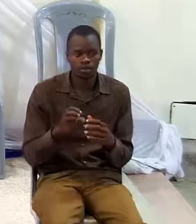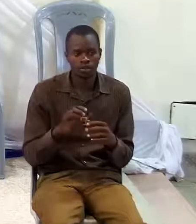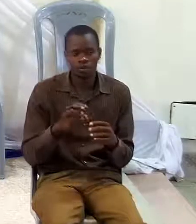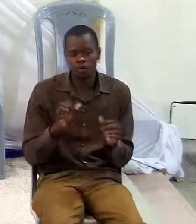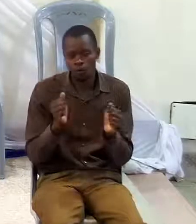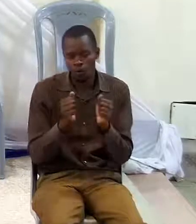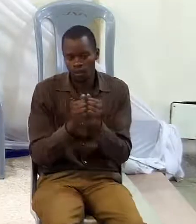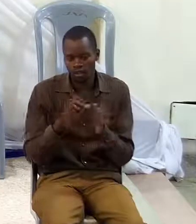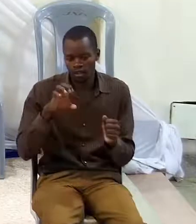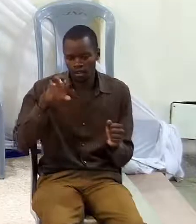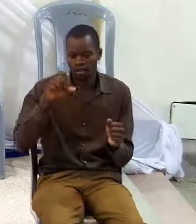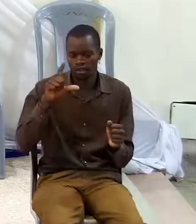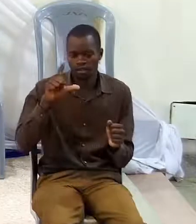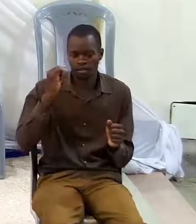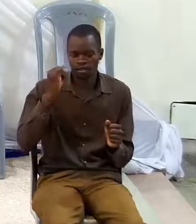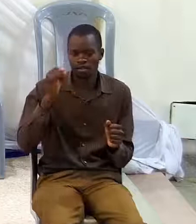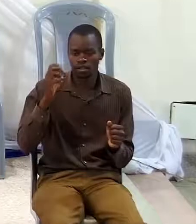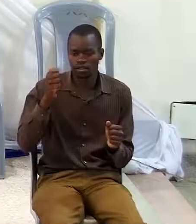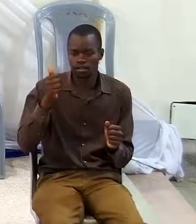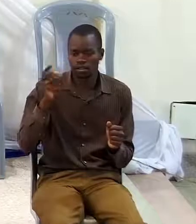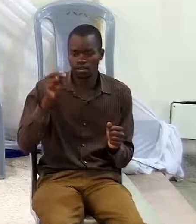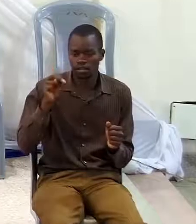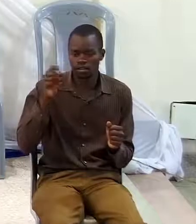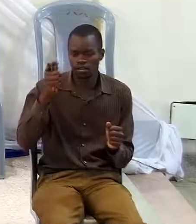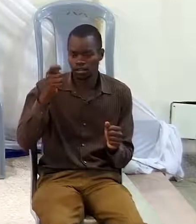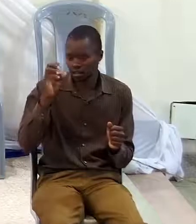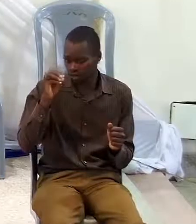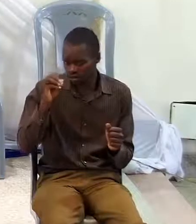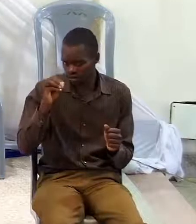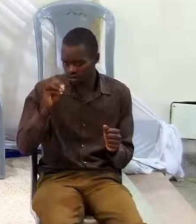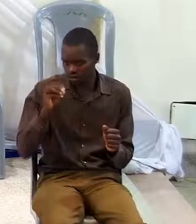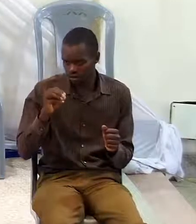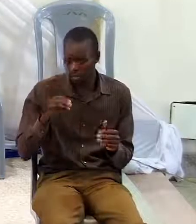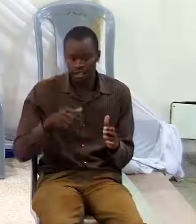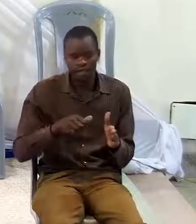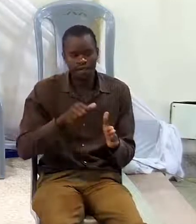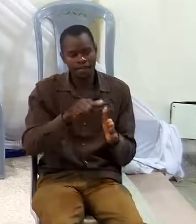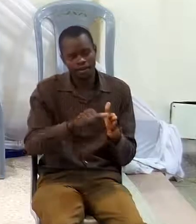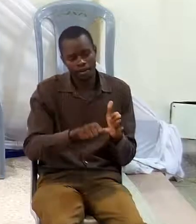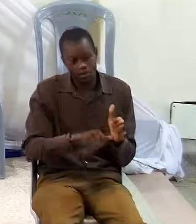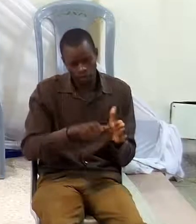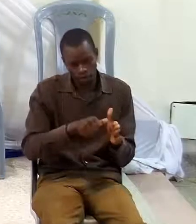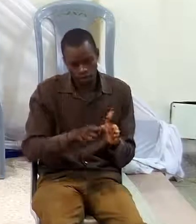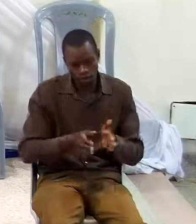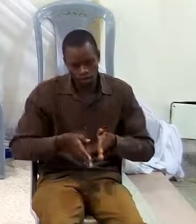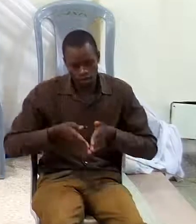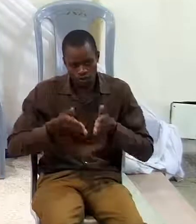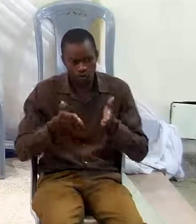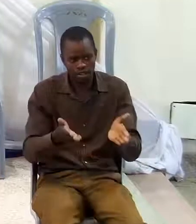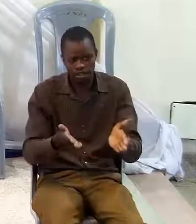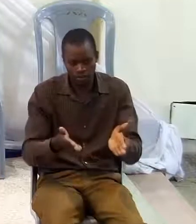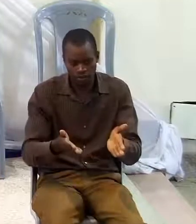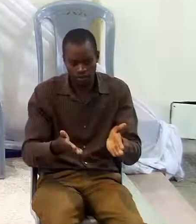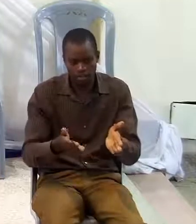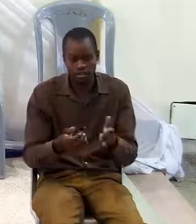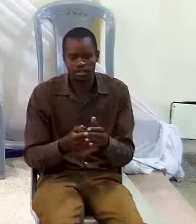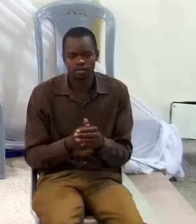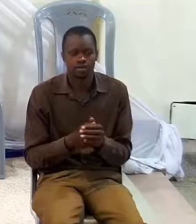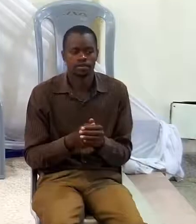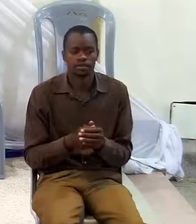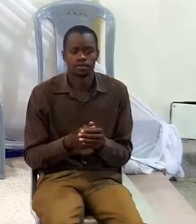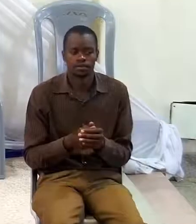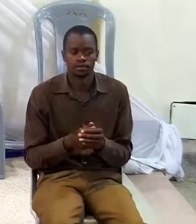it yourself, in the process of producing Elianto, in the process of producing these